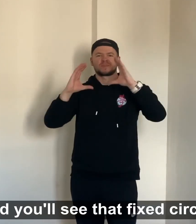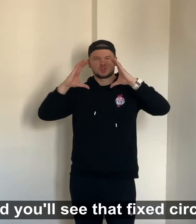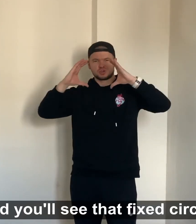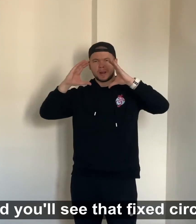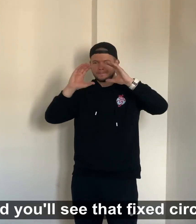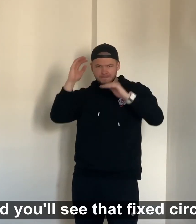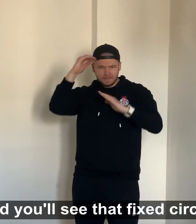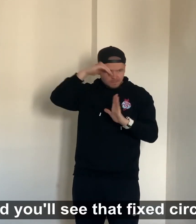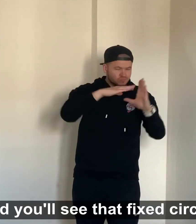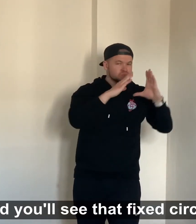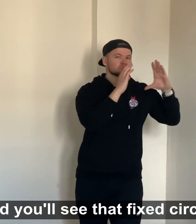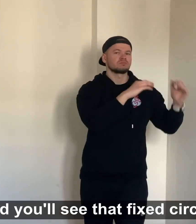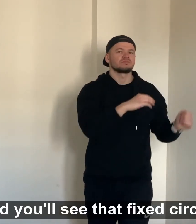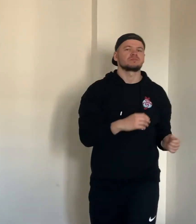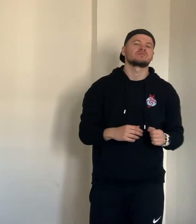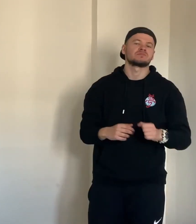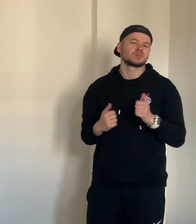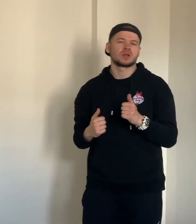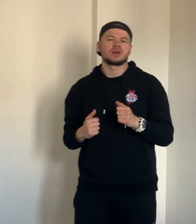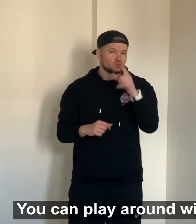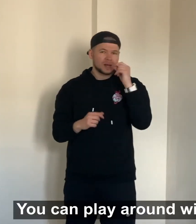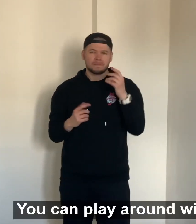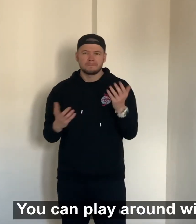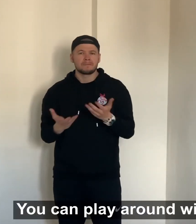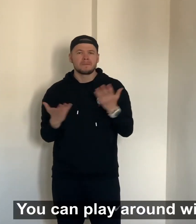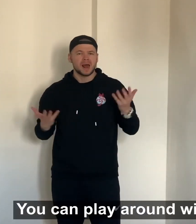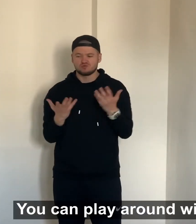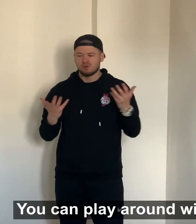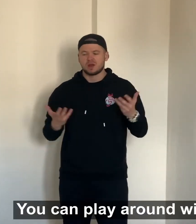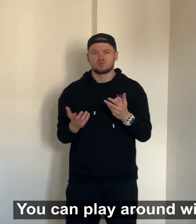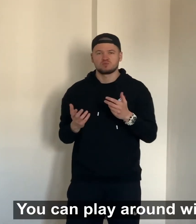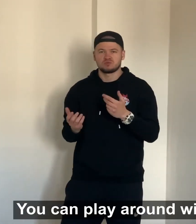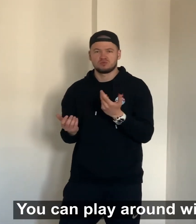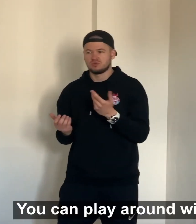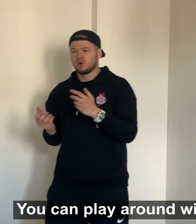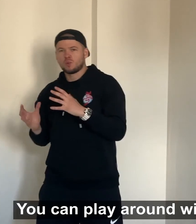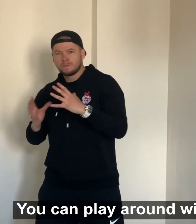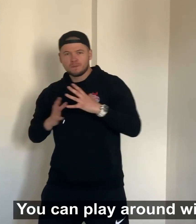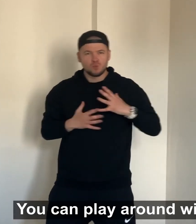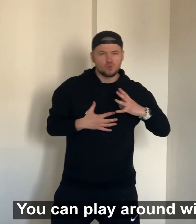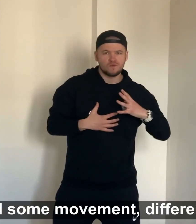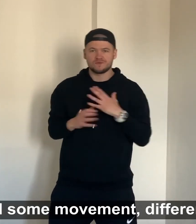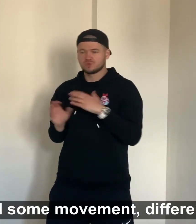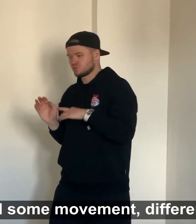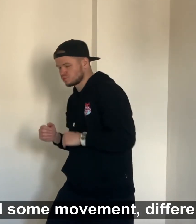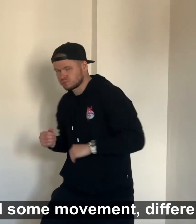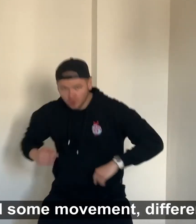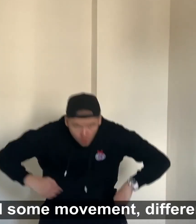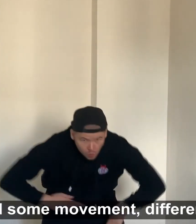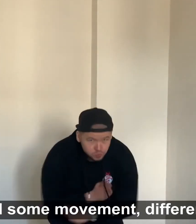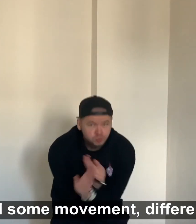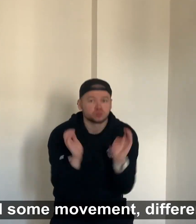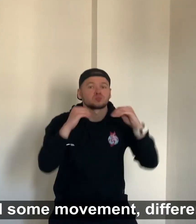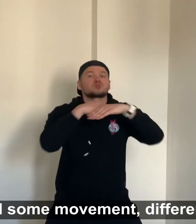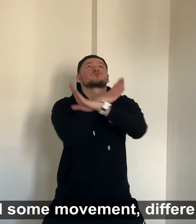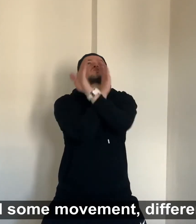see the fixed circle shape. You can play around with it, add some movement, different